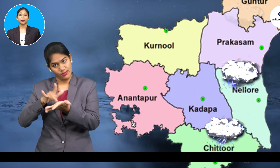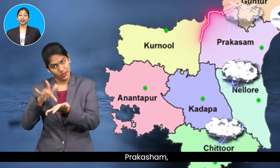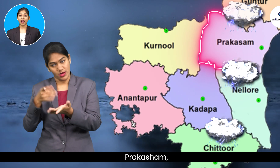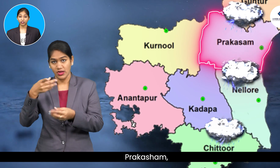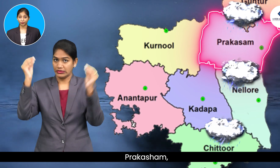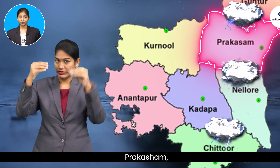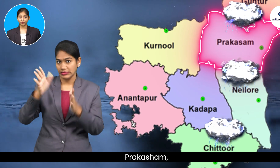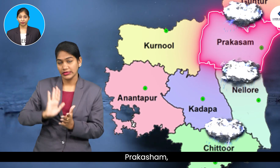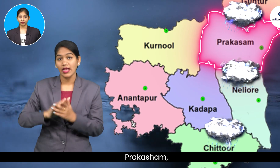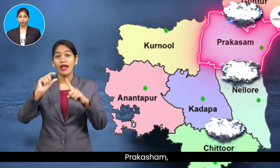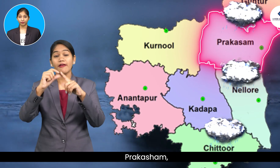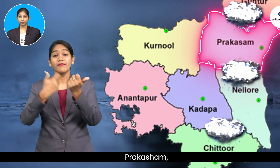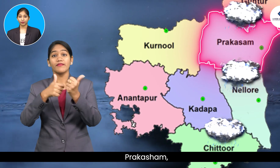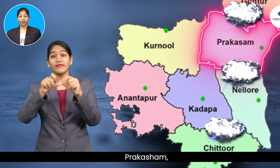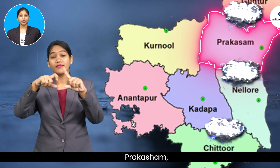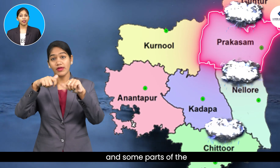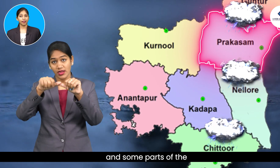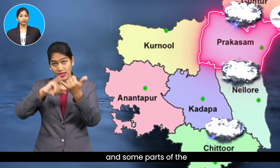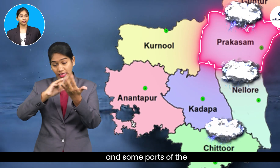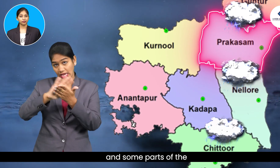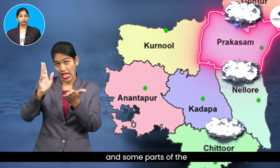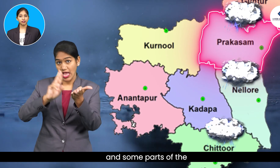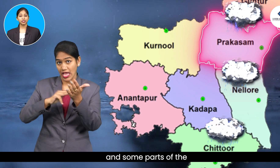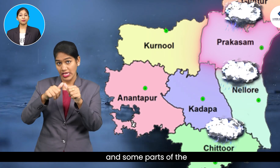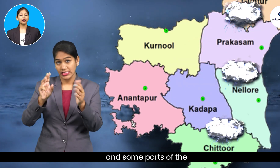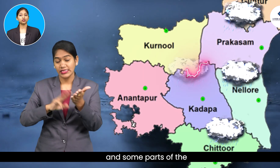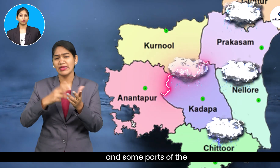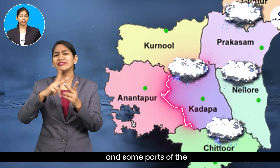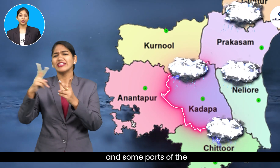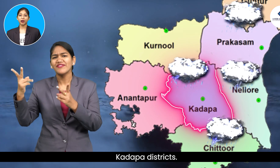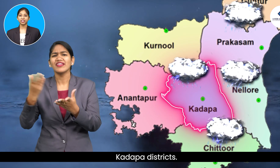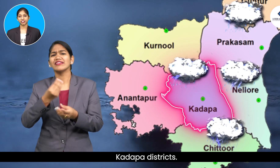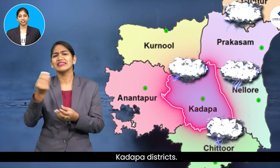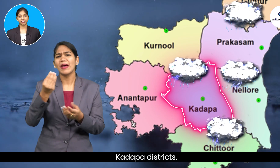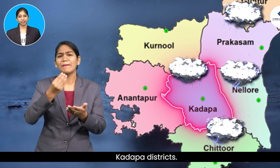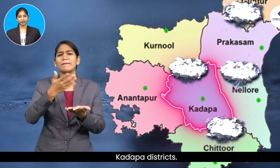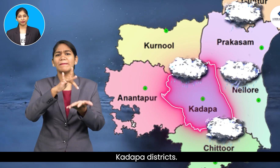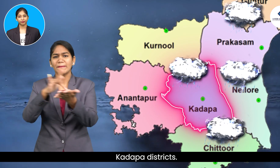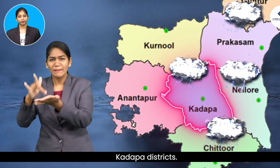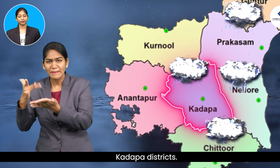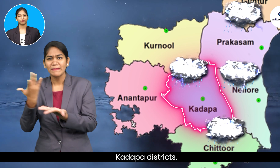Prakasham And some parts Of the kadapa district